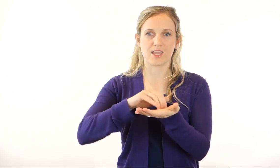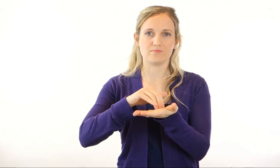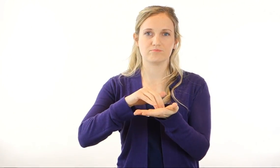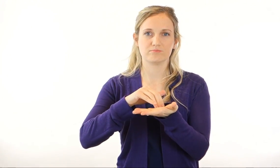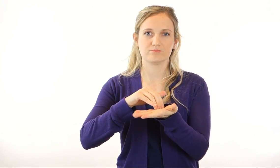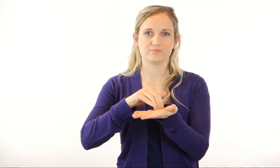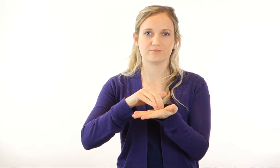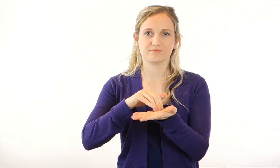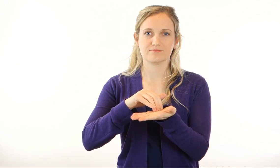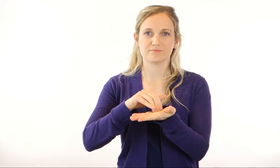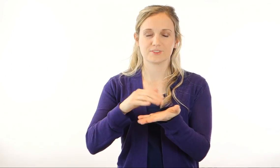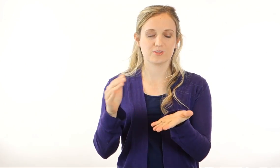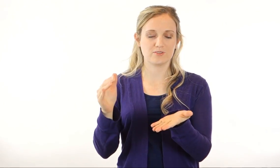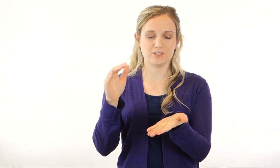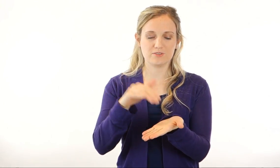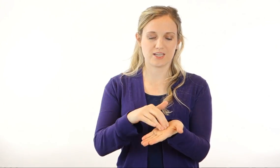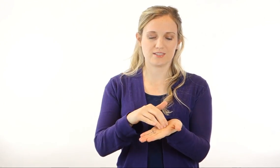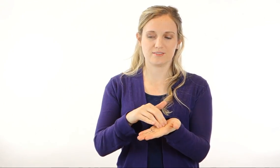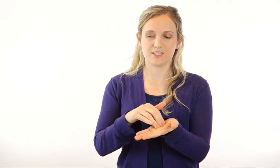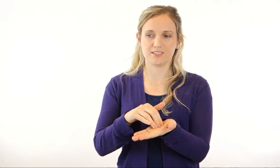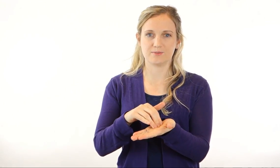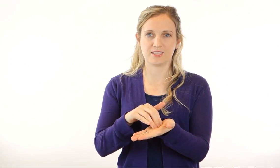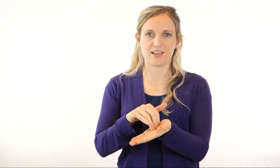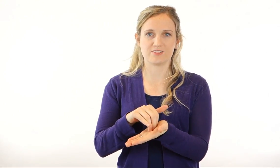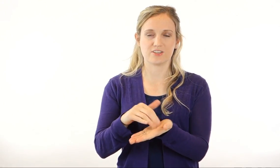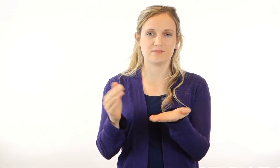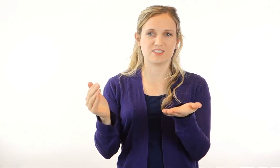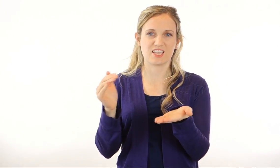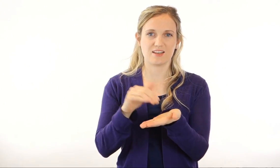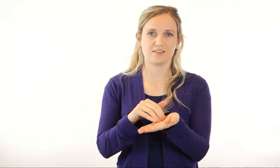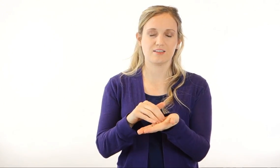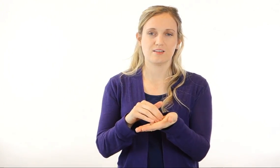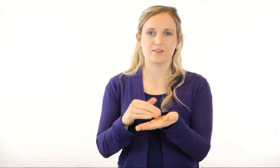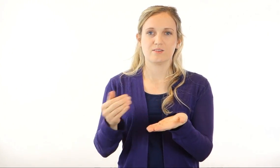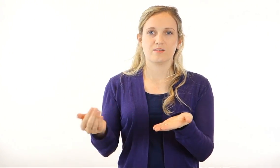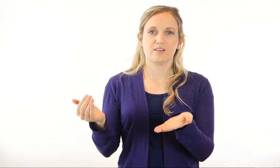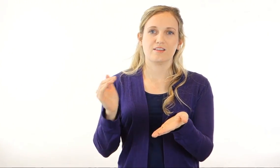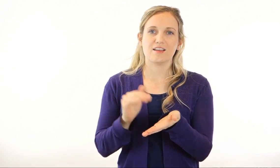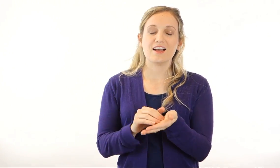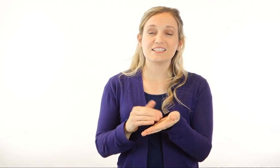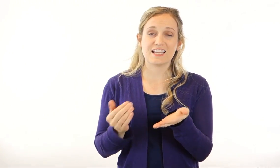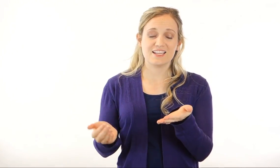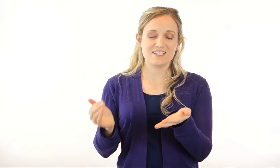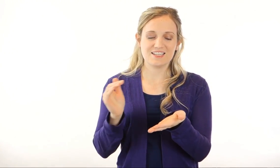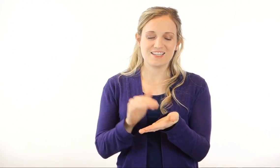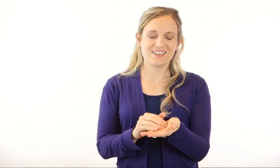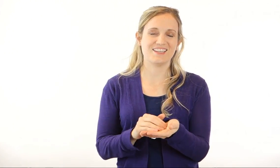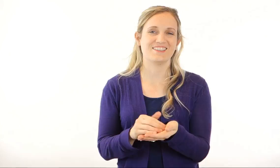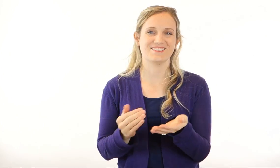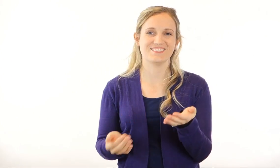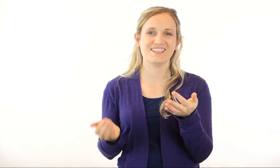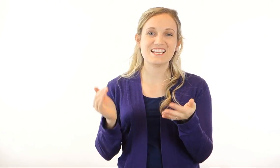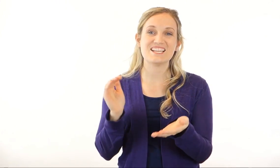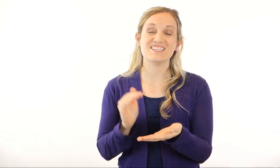again. So the only new sign on this one I haven't taught you is again. Again is